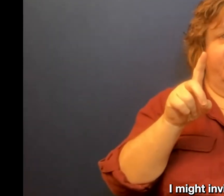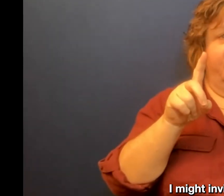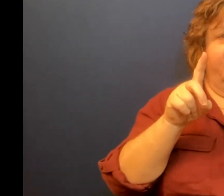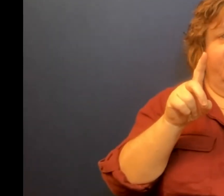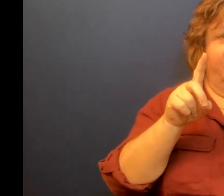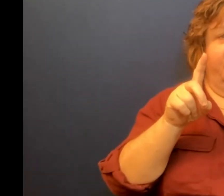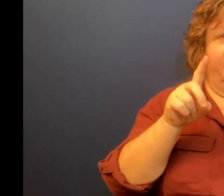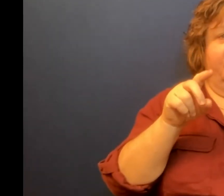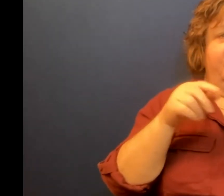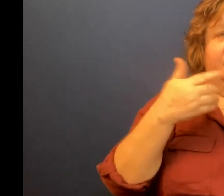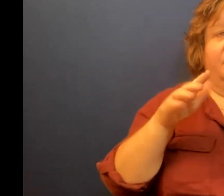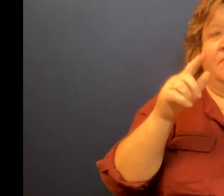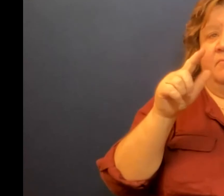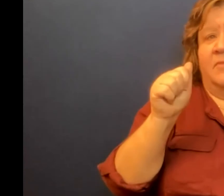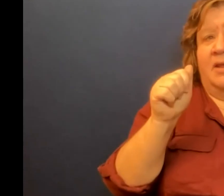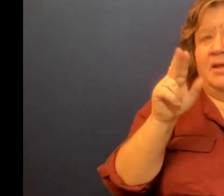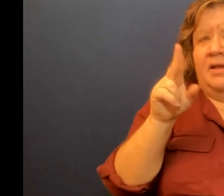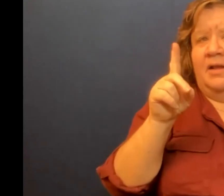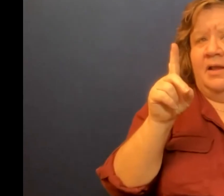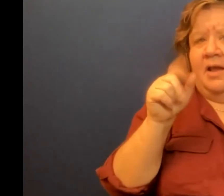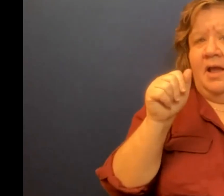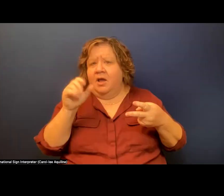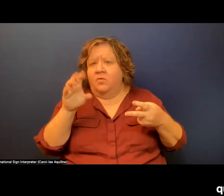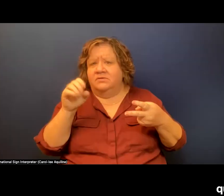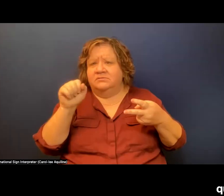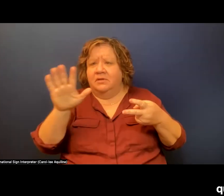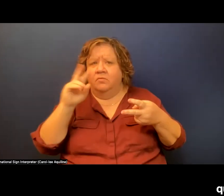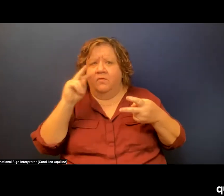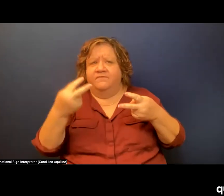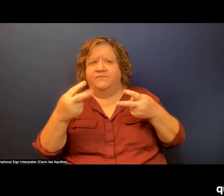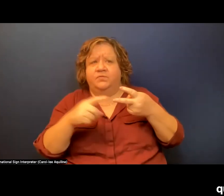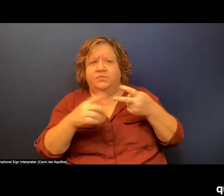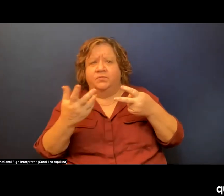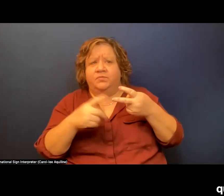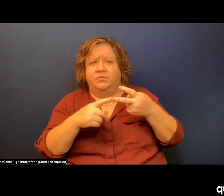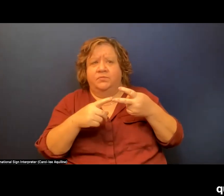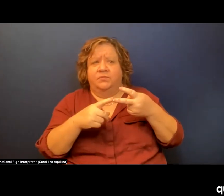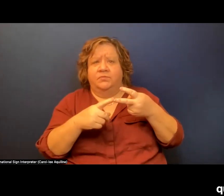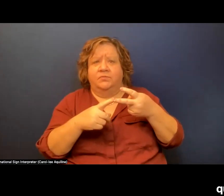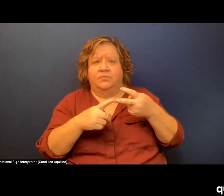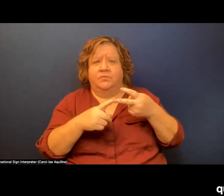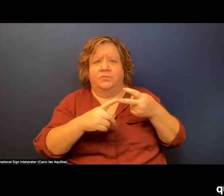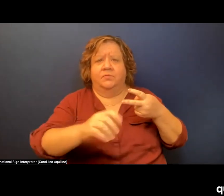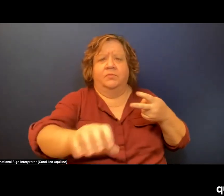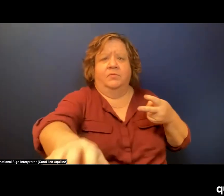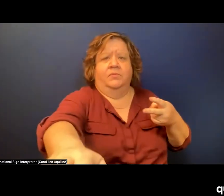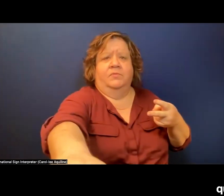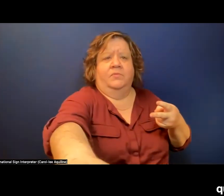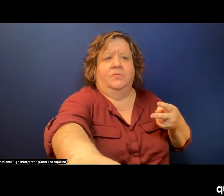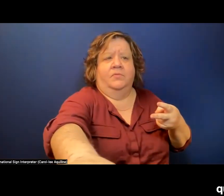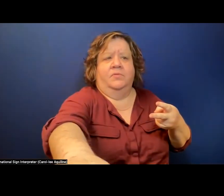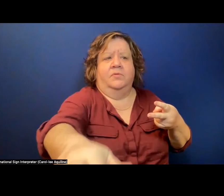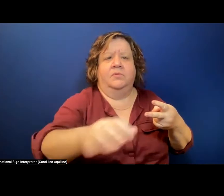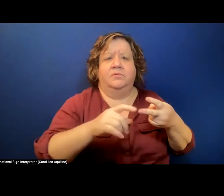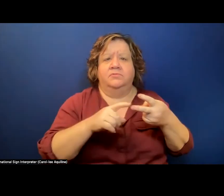to share their perspectives on the second question. I'll ask both questions and then I'll invite Penny to